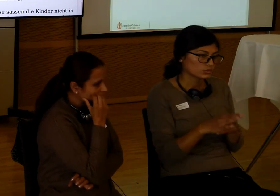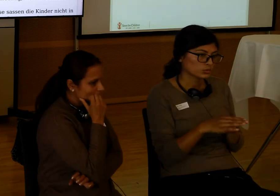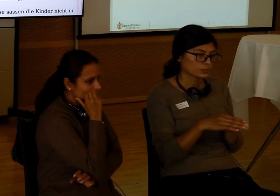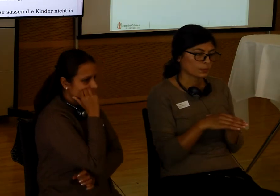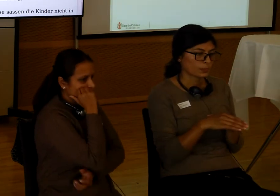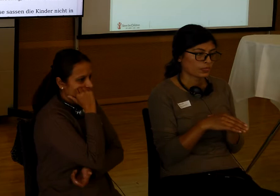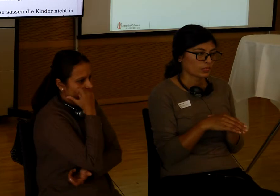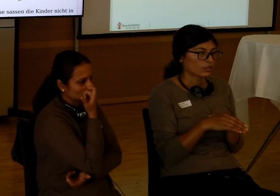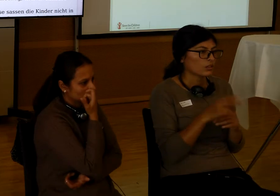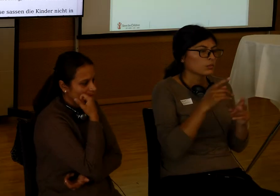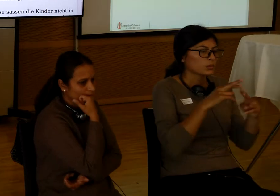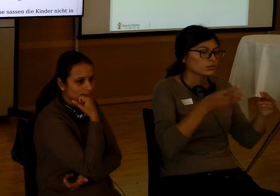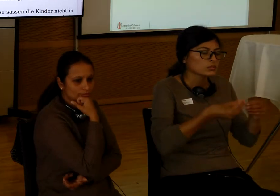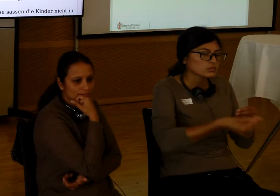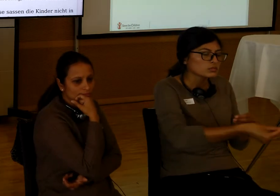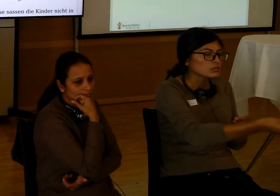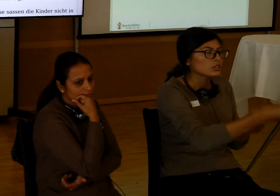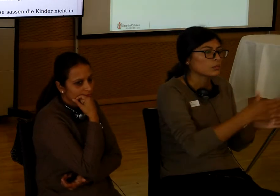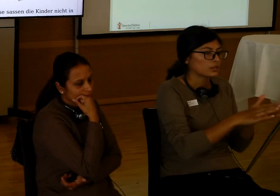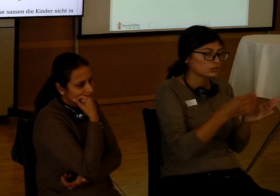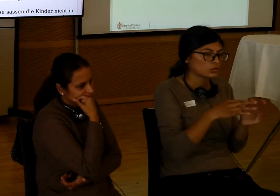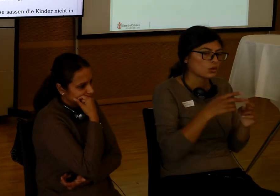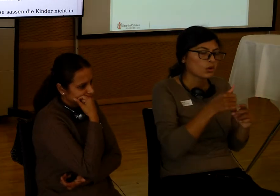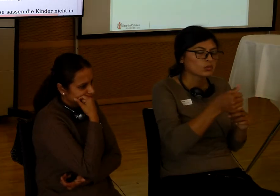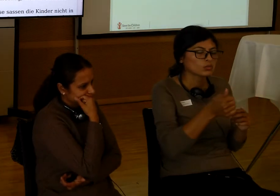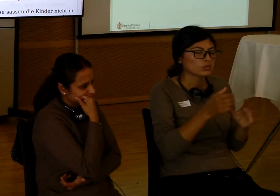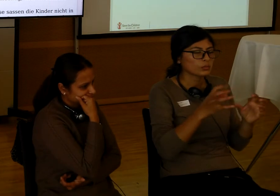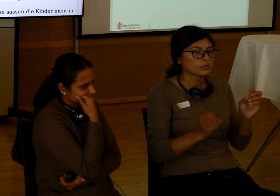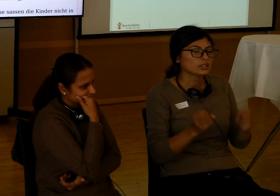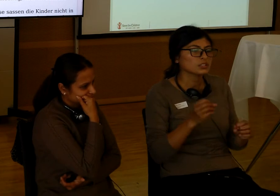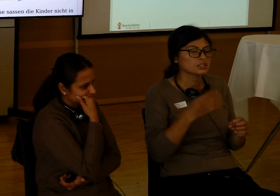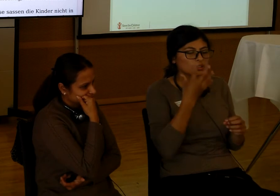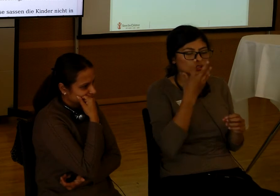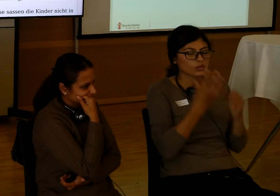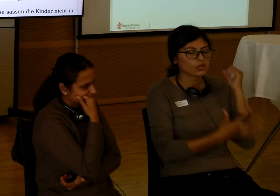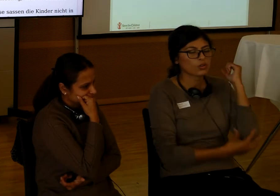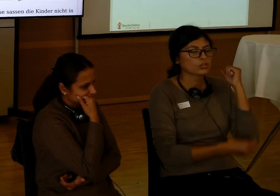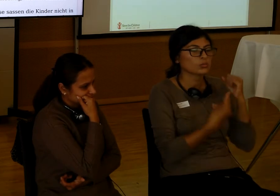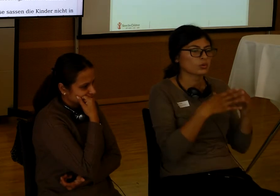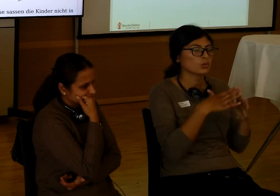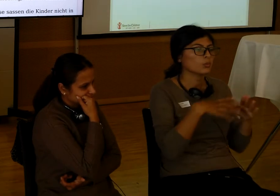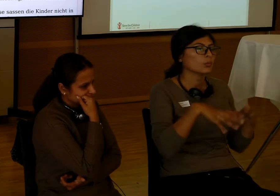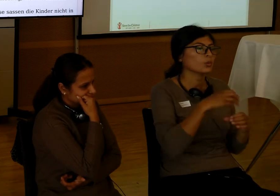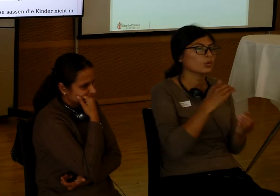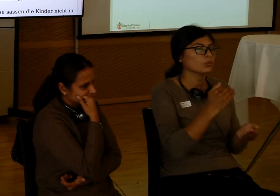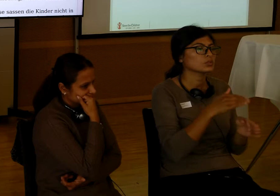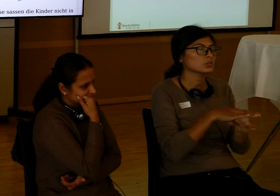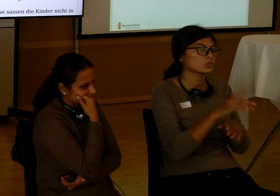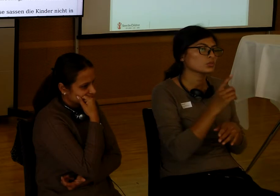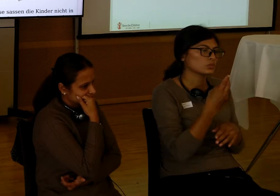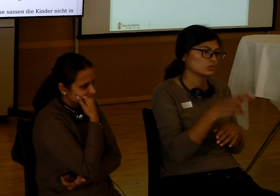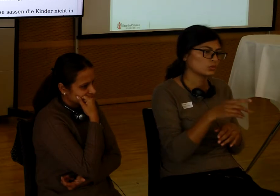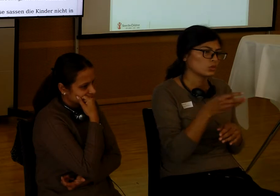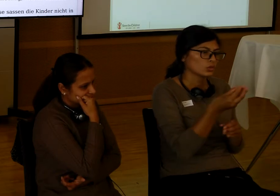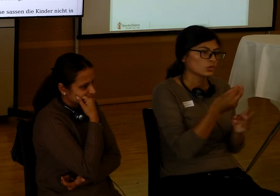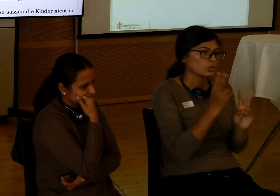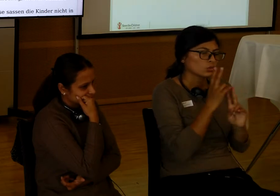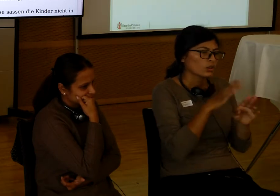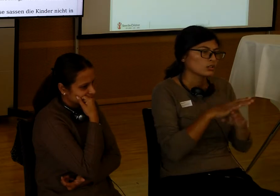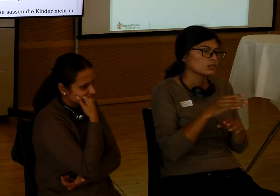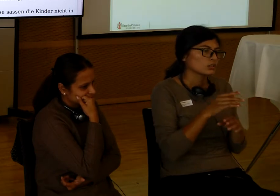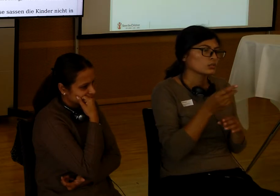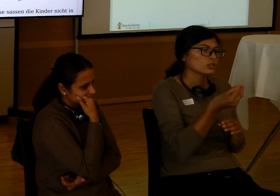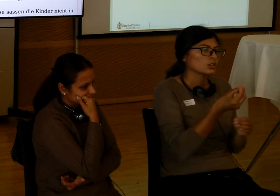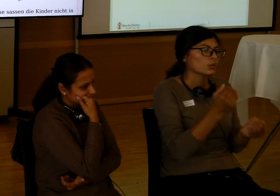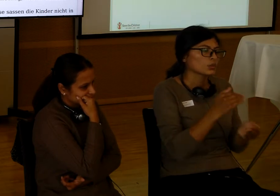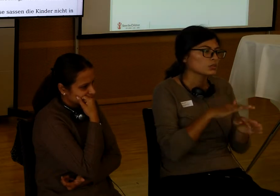Sylhet, others from poor families working in the tea gardens. Some fluent in Bangla, others still struggling because